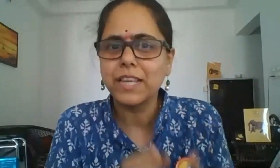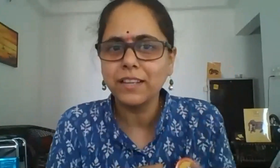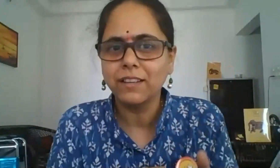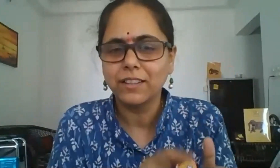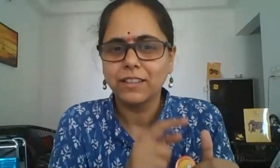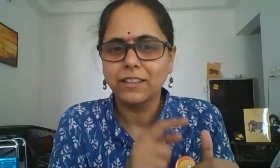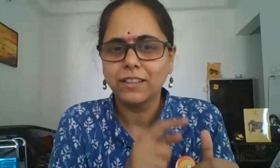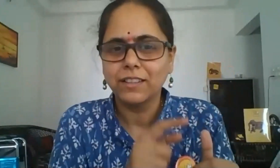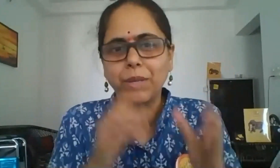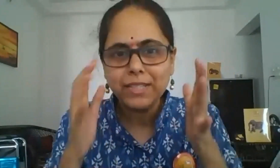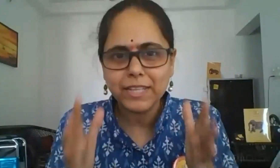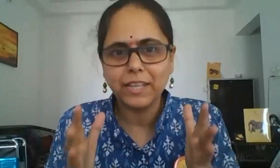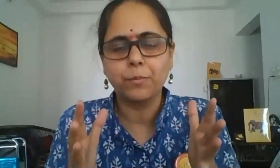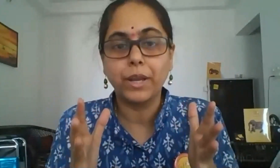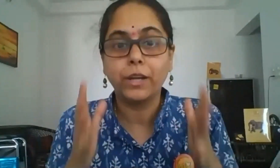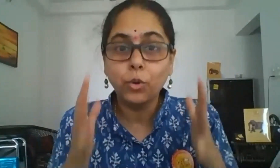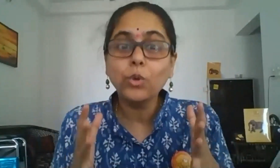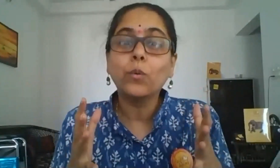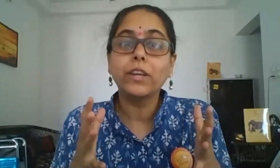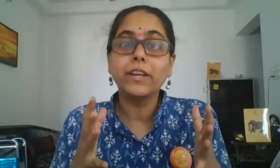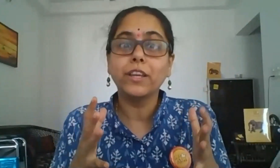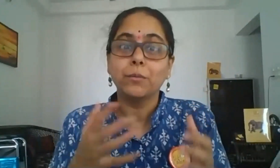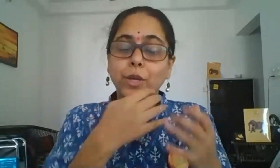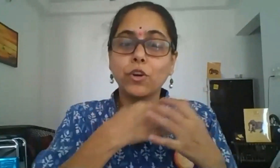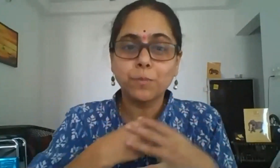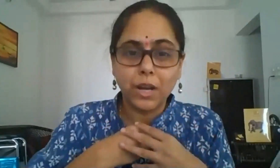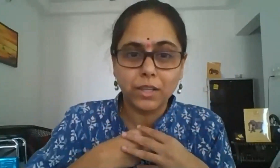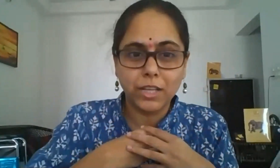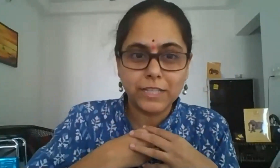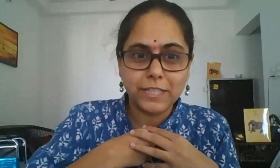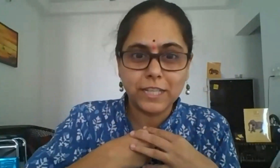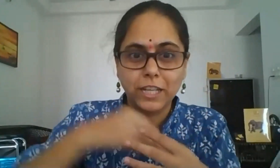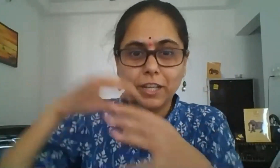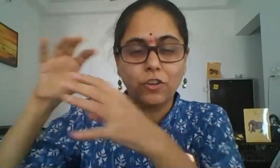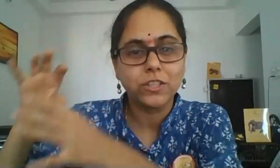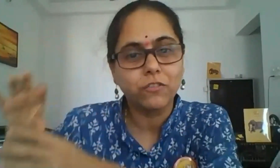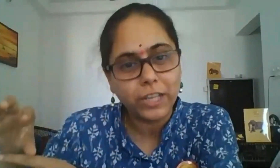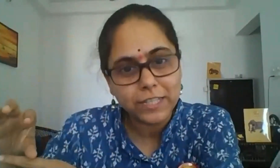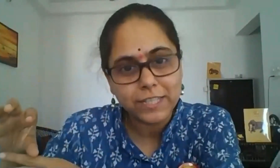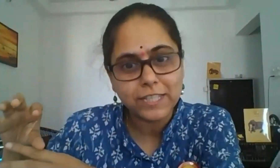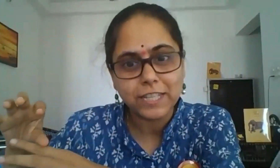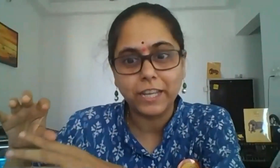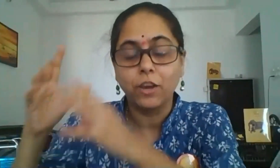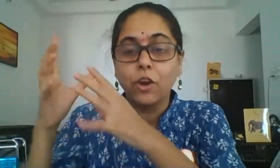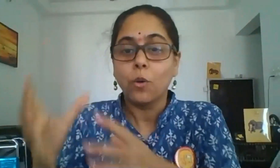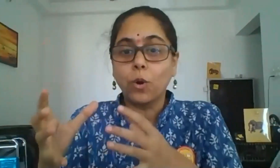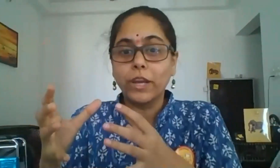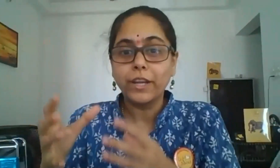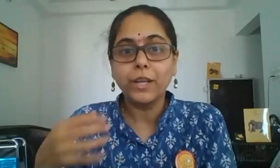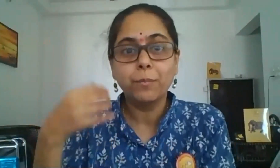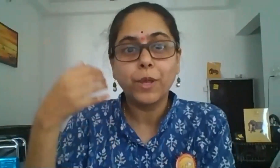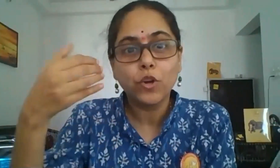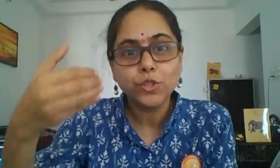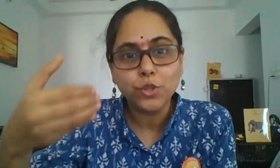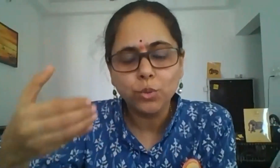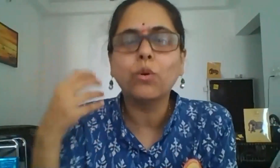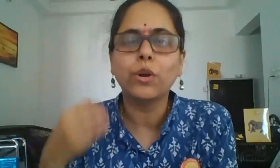missing, please take a break. Don't volunteer because Prarthana is telling or someone else is telling. Volunteer because you want